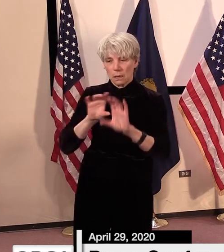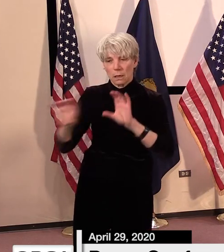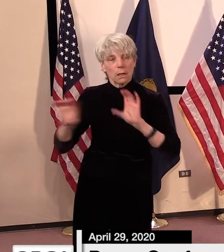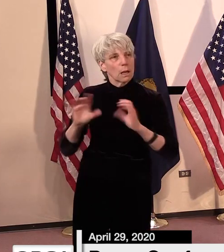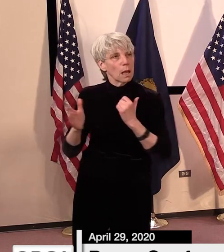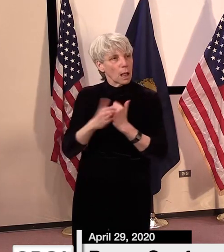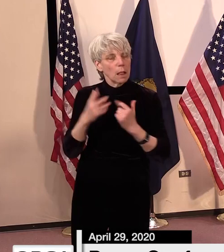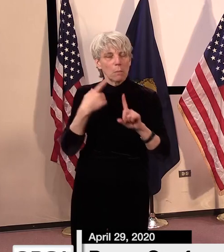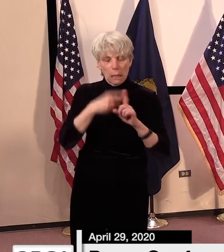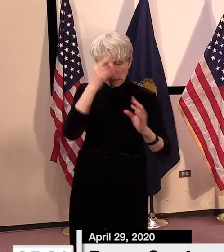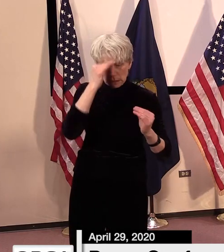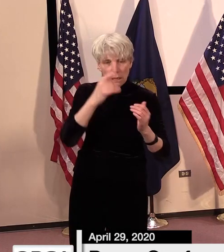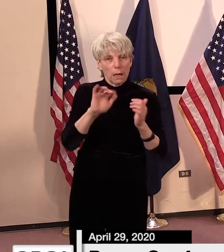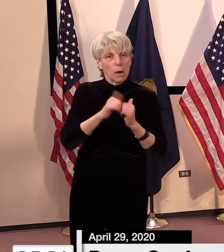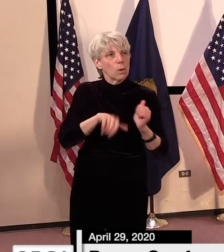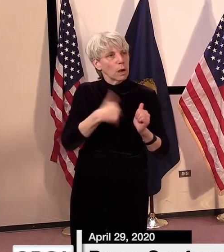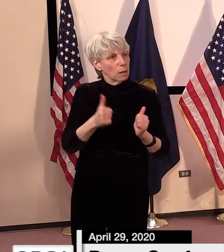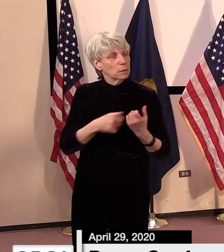would not